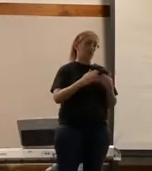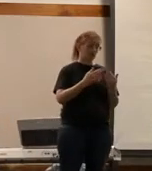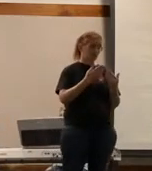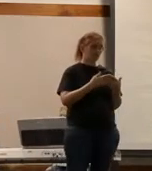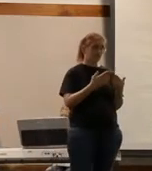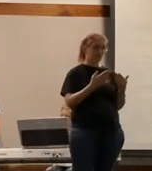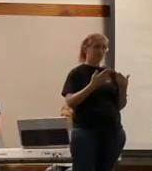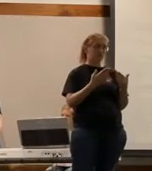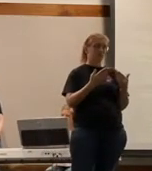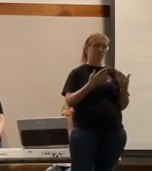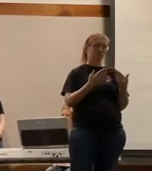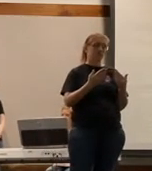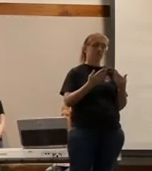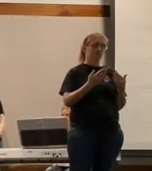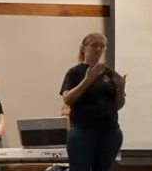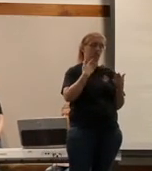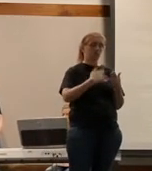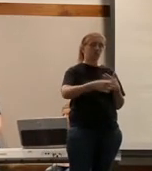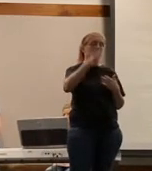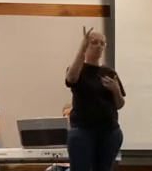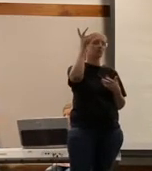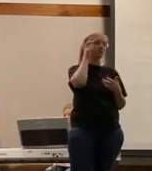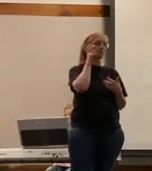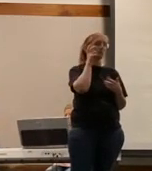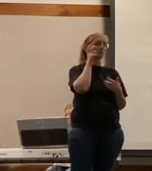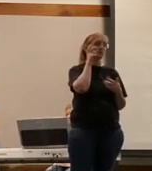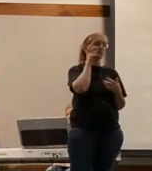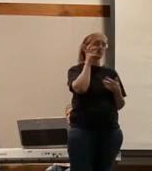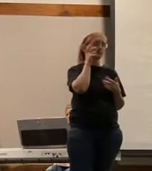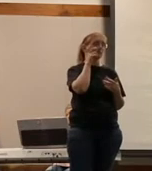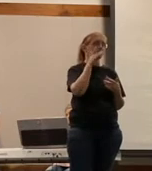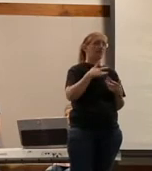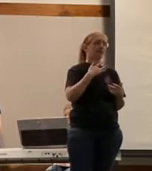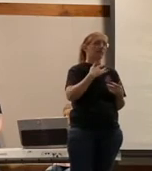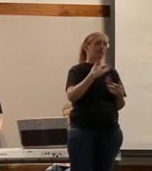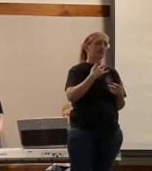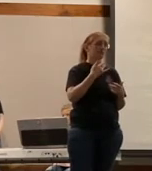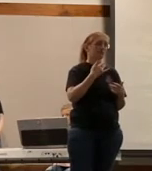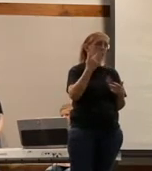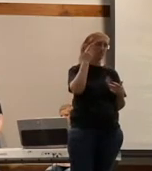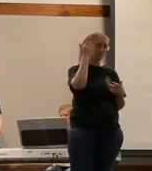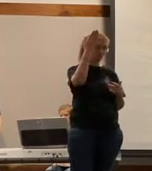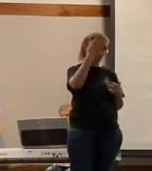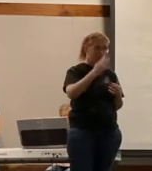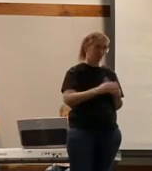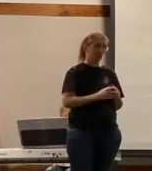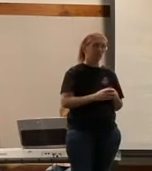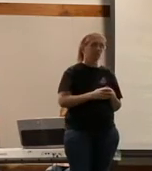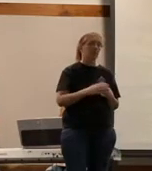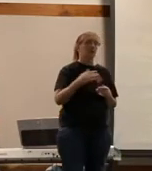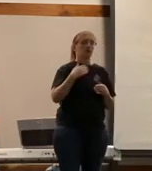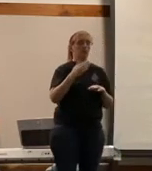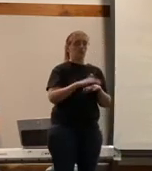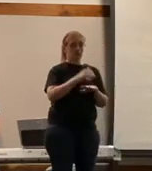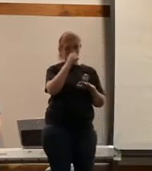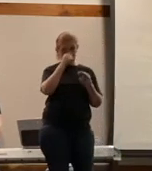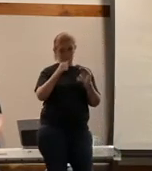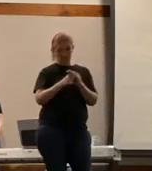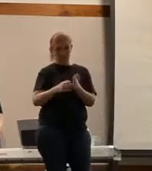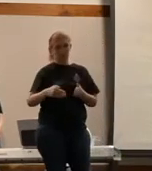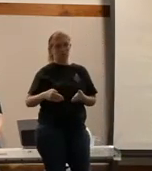Street, it's good to hear you. It's good to feel you. God, as we are on Hidden